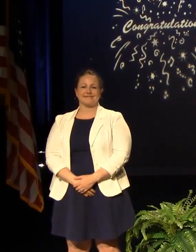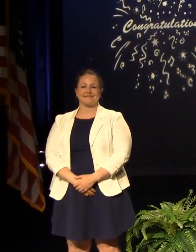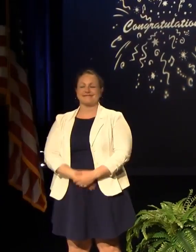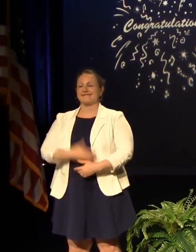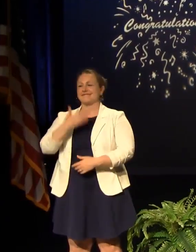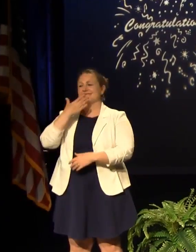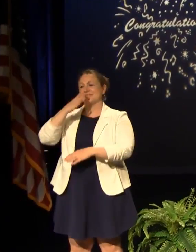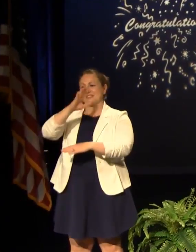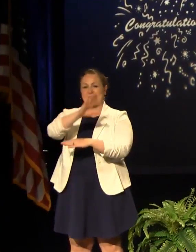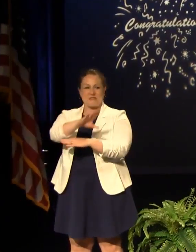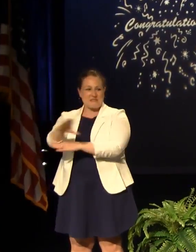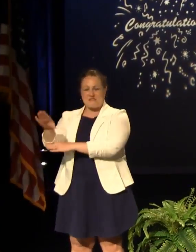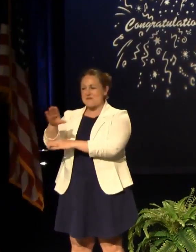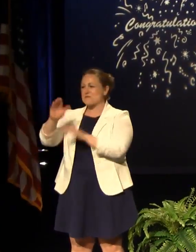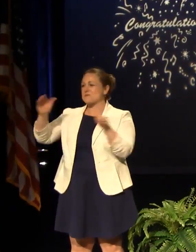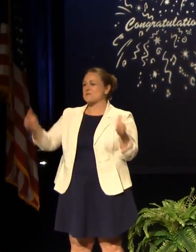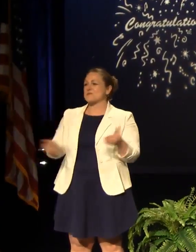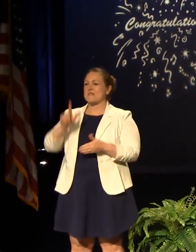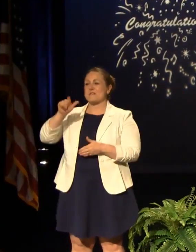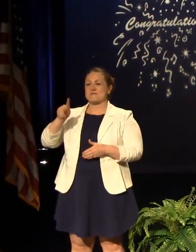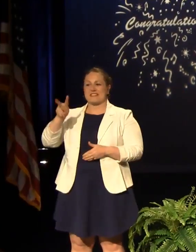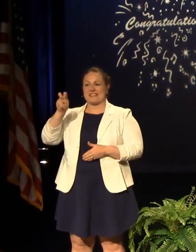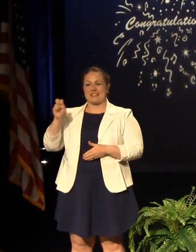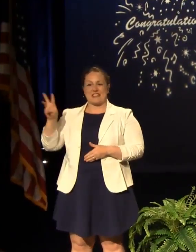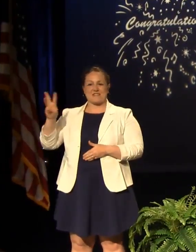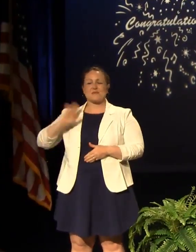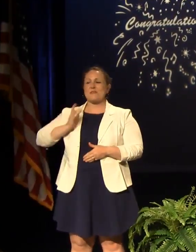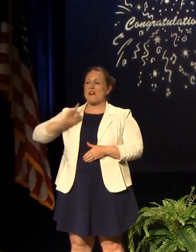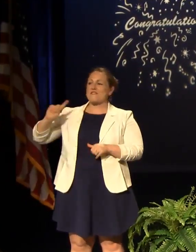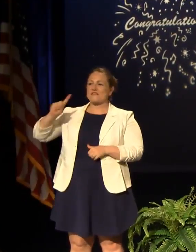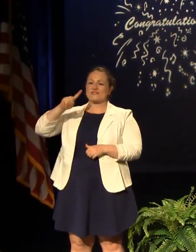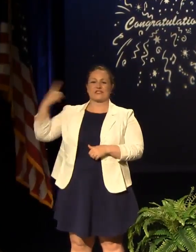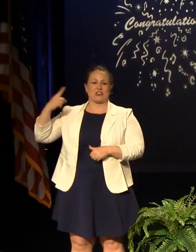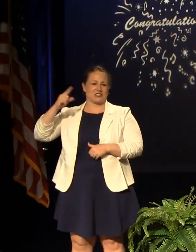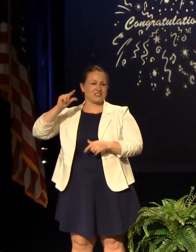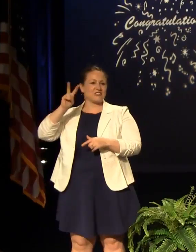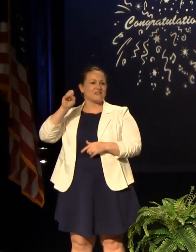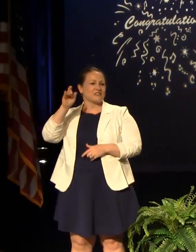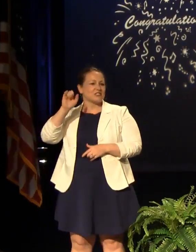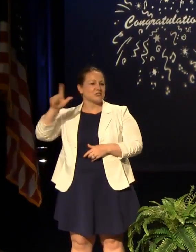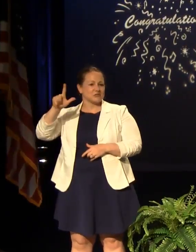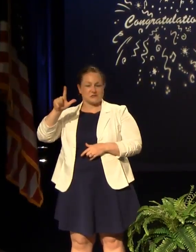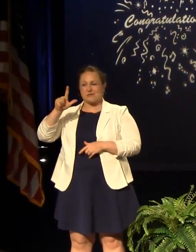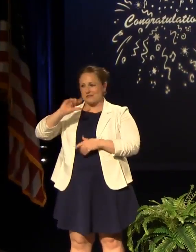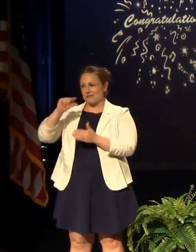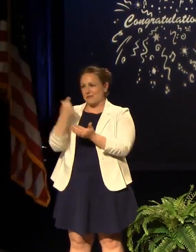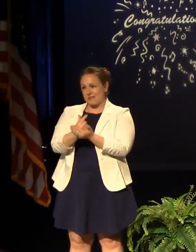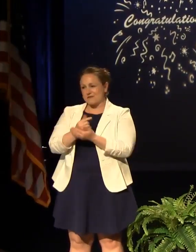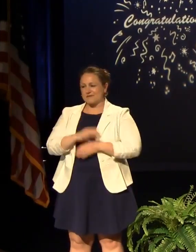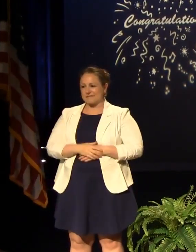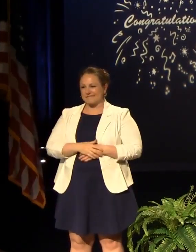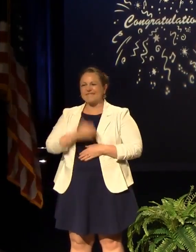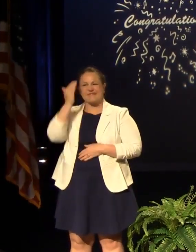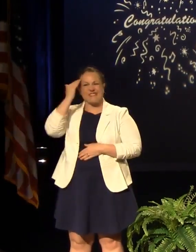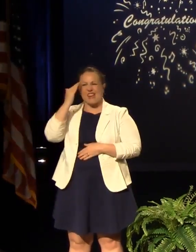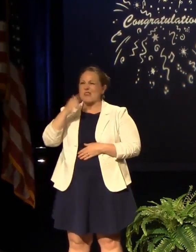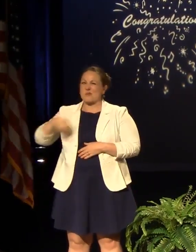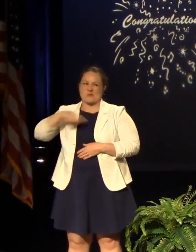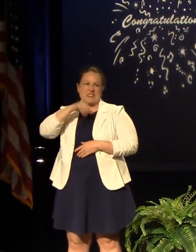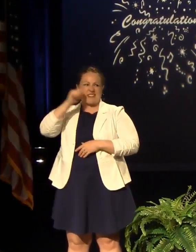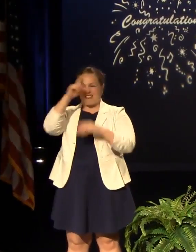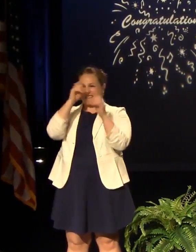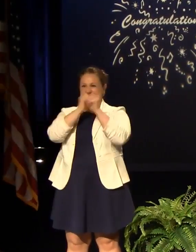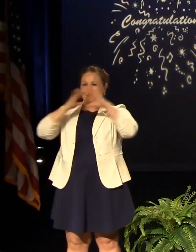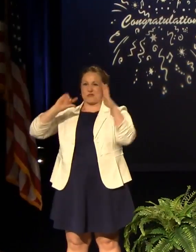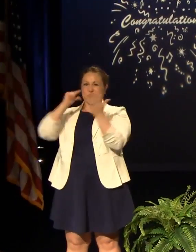Good afternoon, and welcome to Lakeview's first ever virtual graduation. I know this isn't the send-off we imagined, but I'm